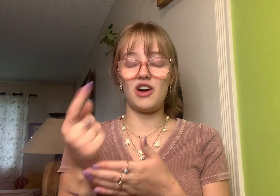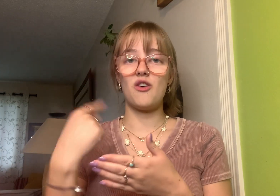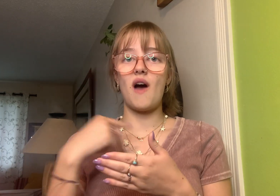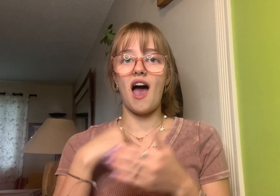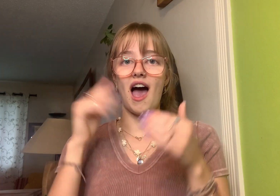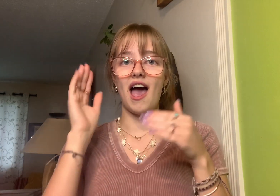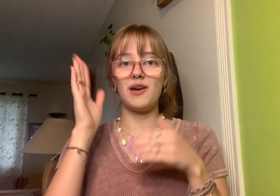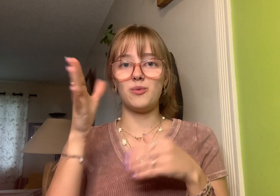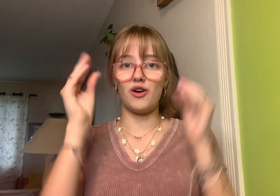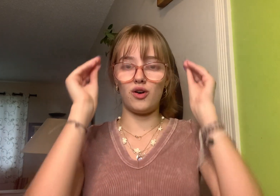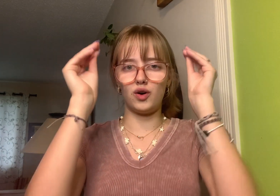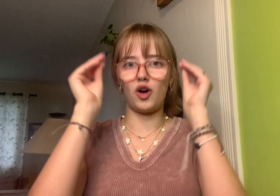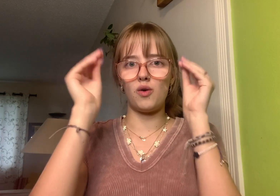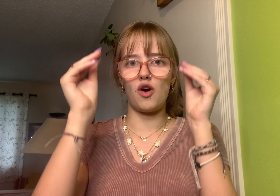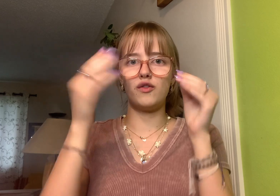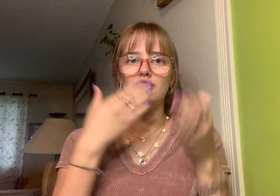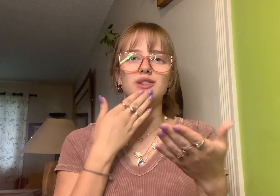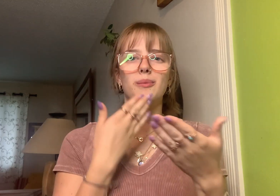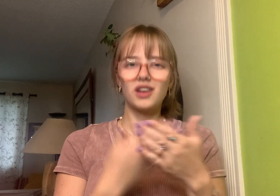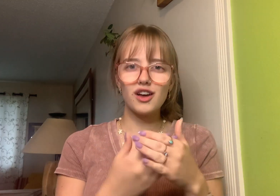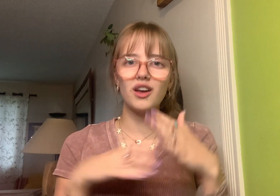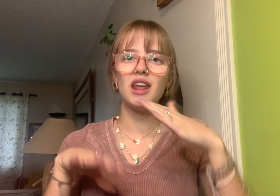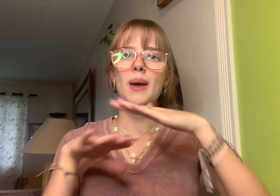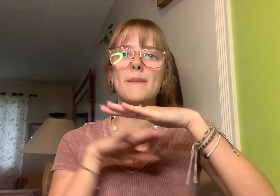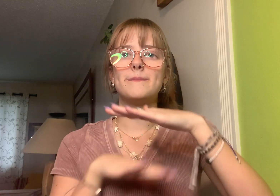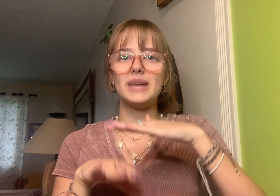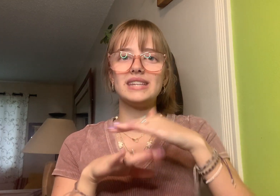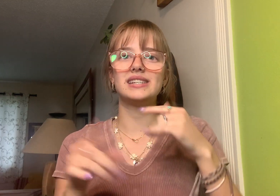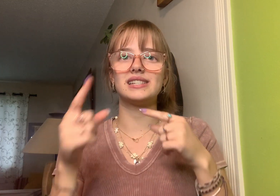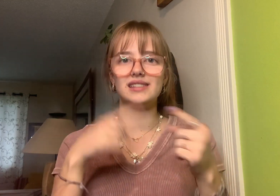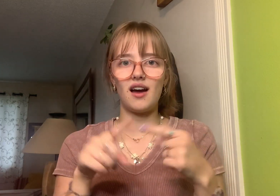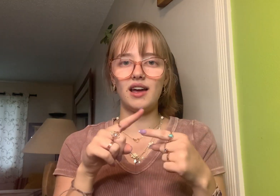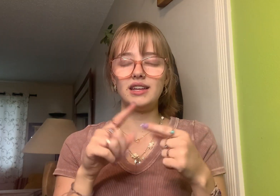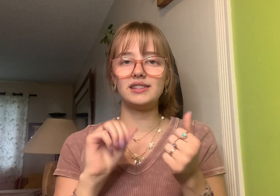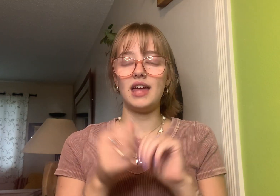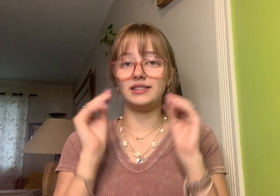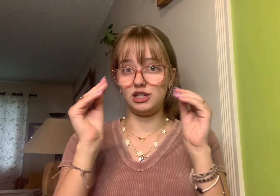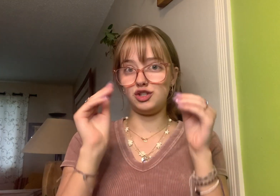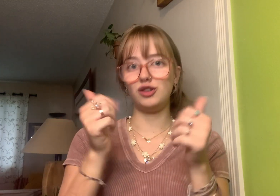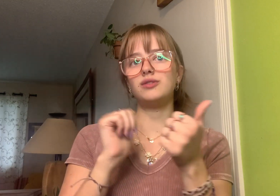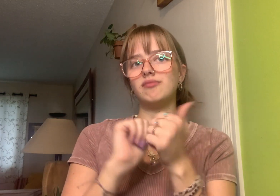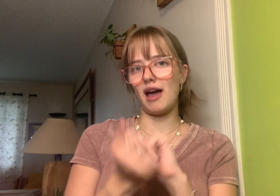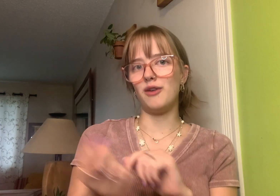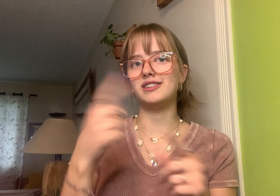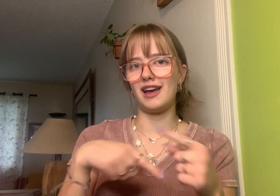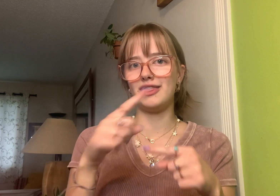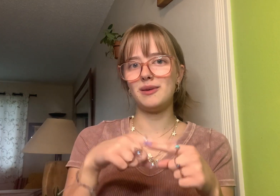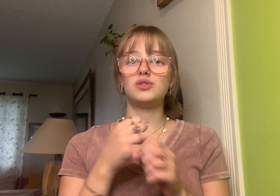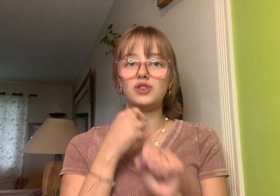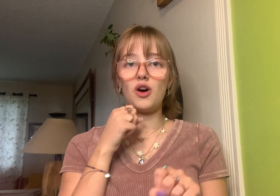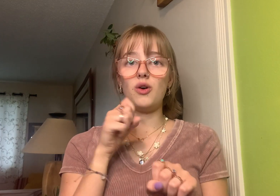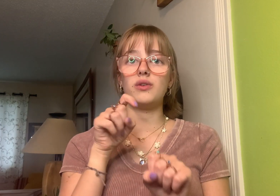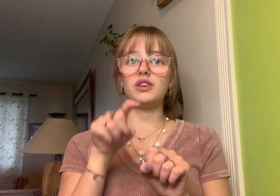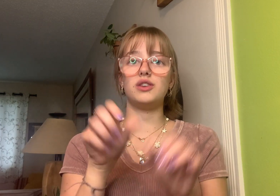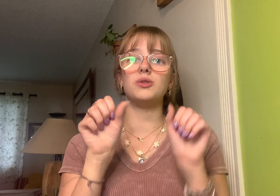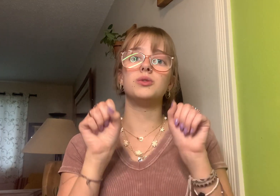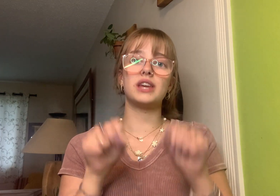video, I will go over some good basic signs and teach you how to sign them so you